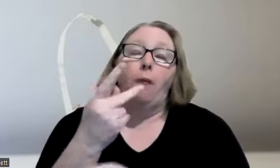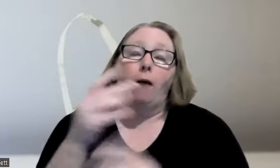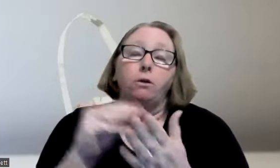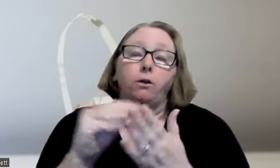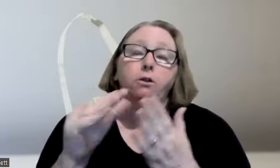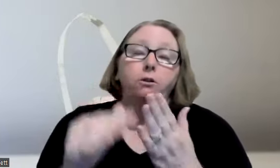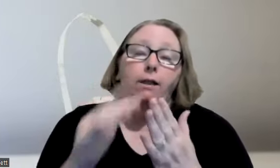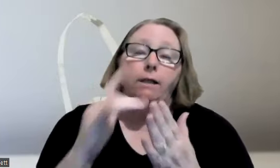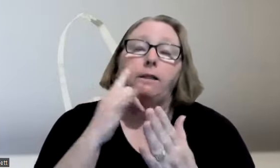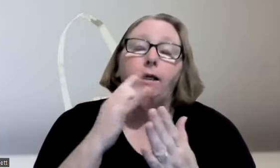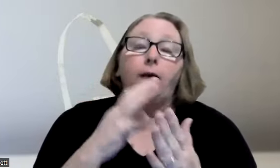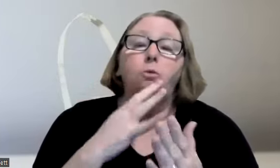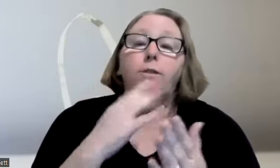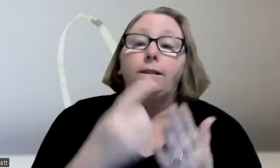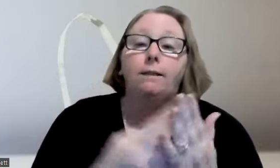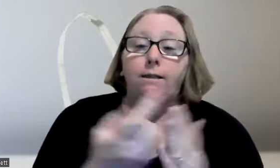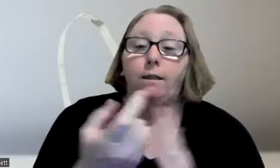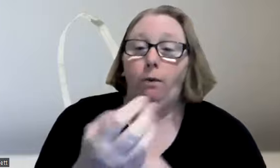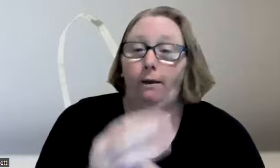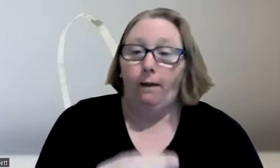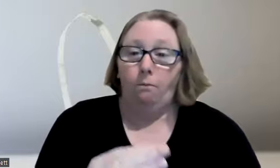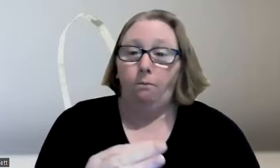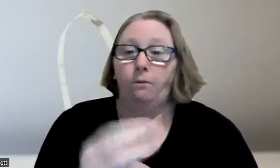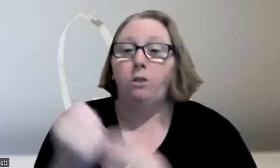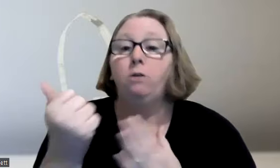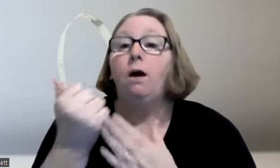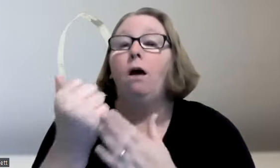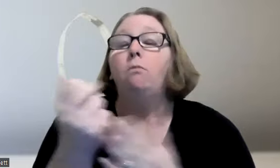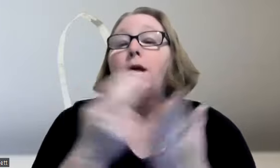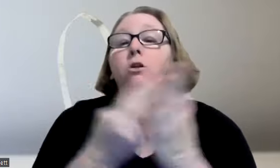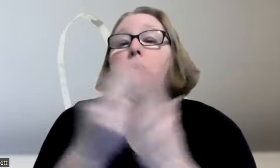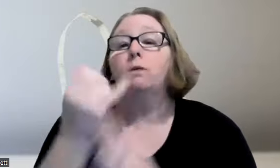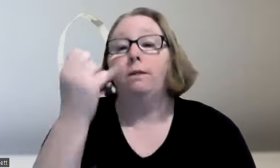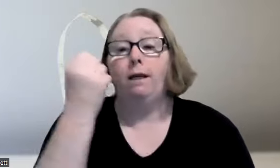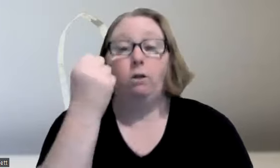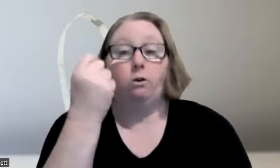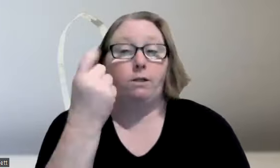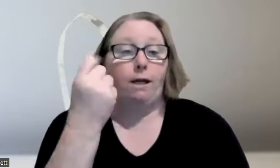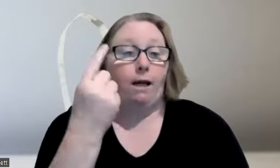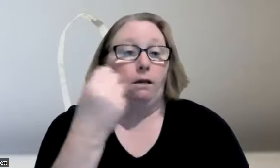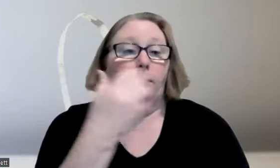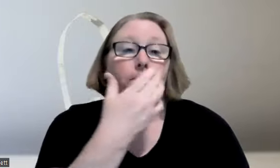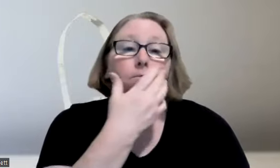back with our students and I will discuss it with them to help make sure that they understand.